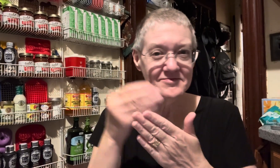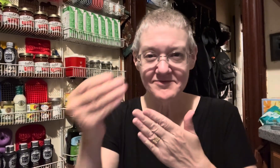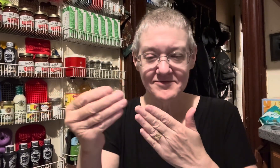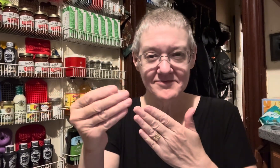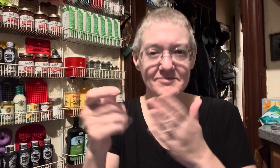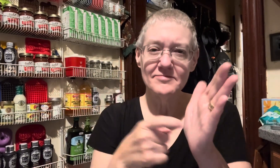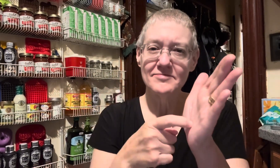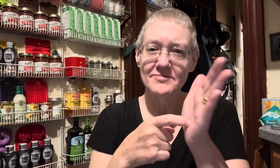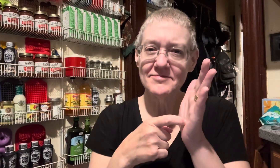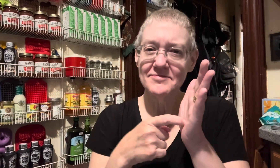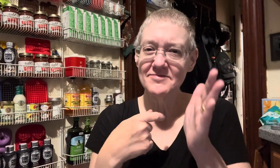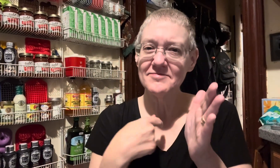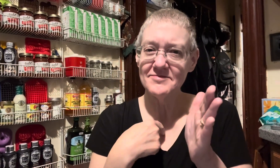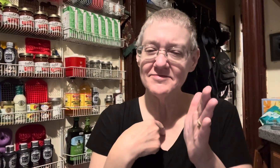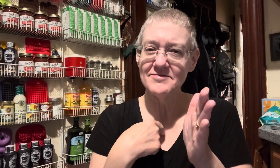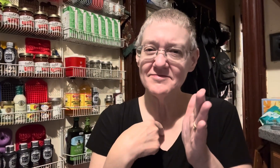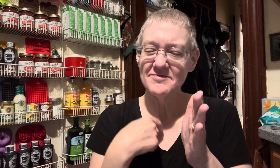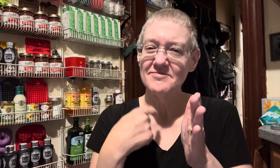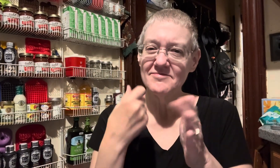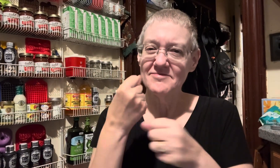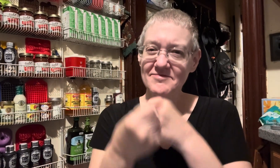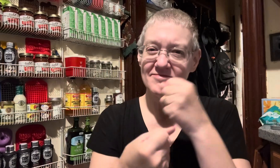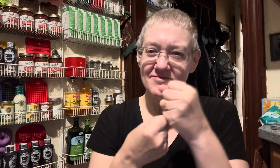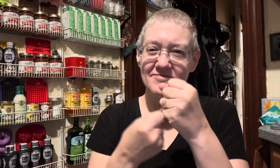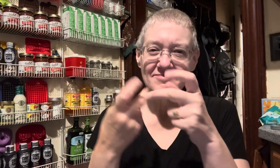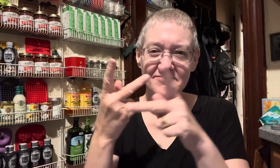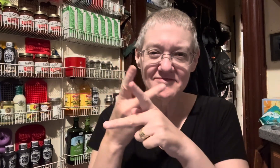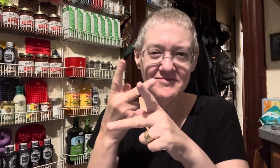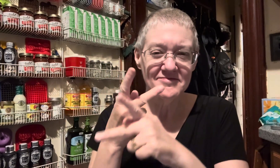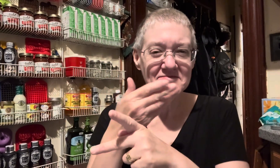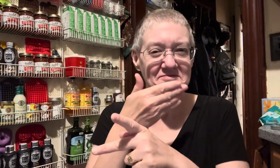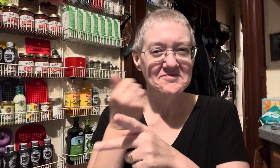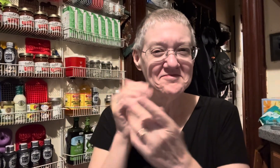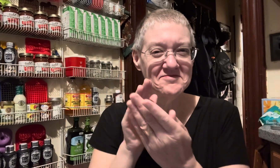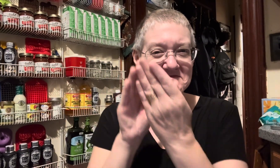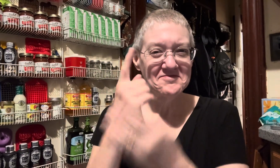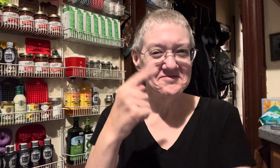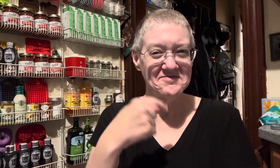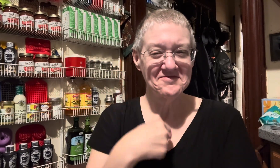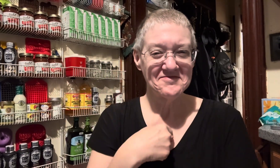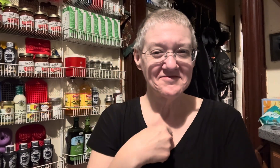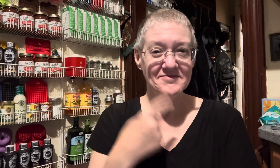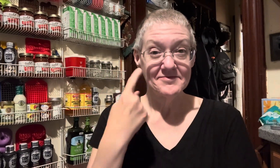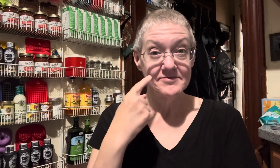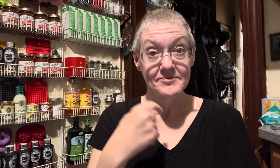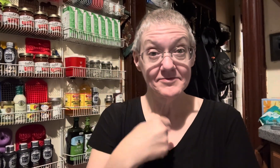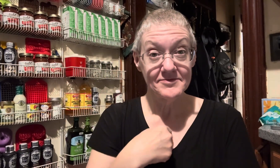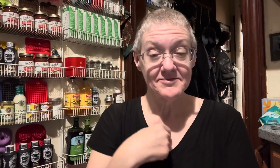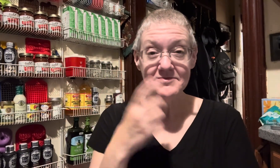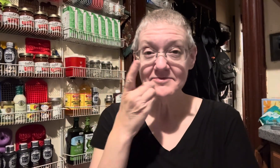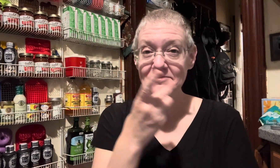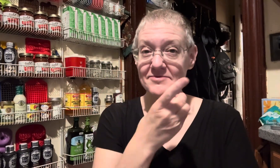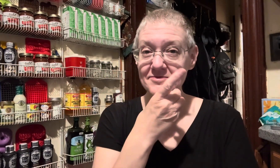buy. It took me about a year to really figure out what works best for me. For me